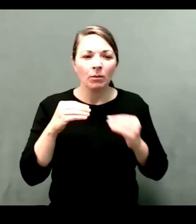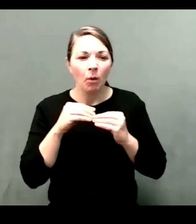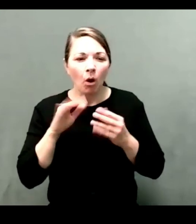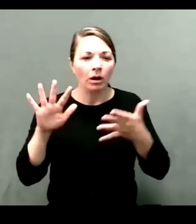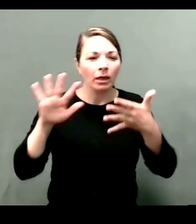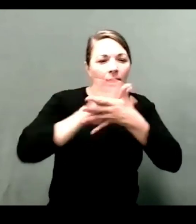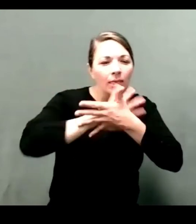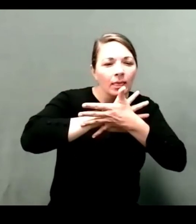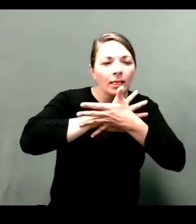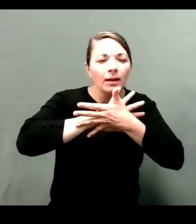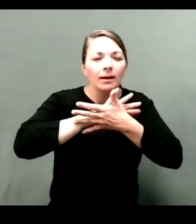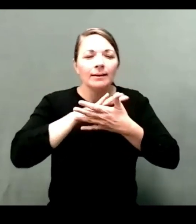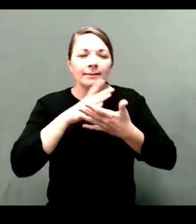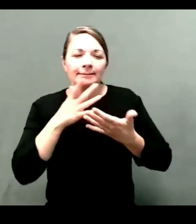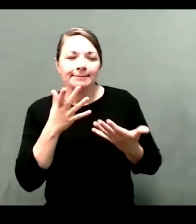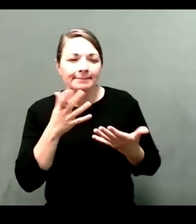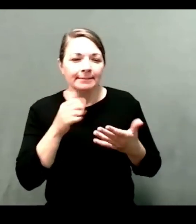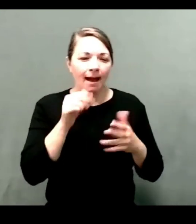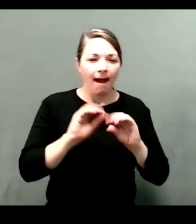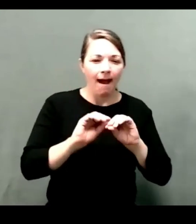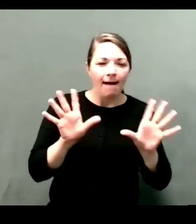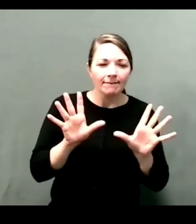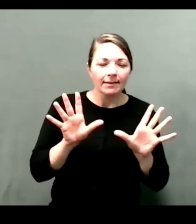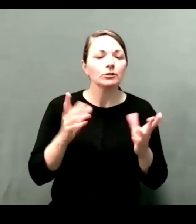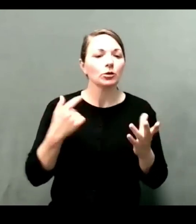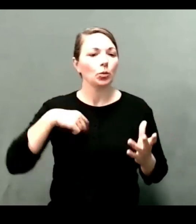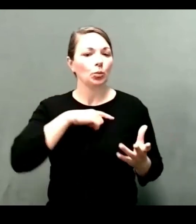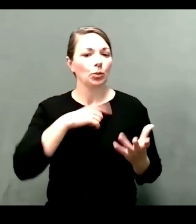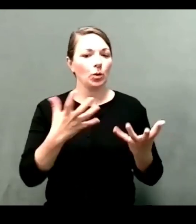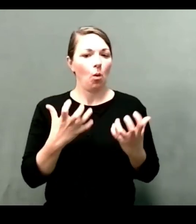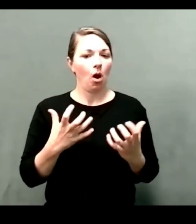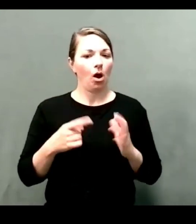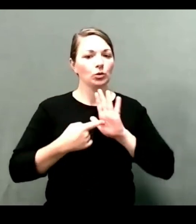different pieces down here that might help illustrate some of the